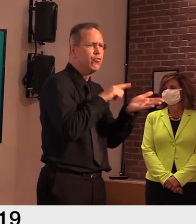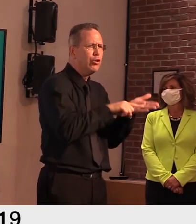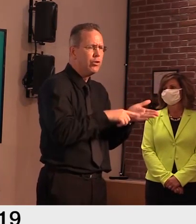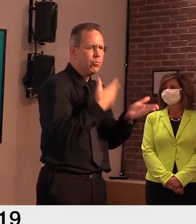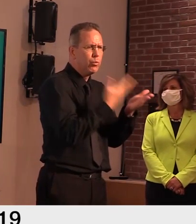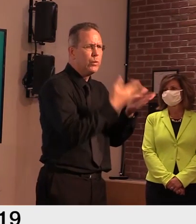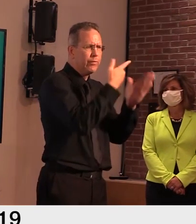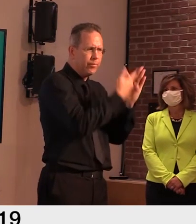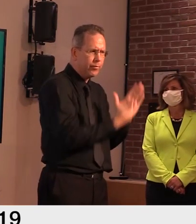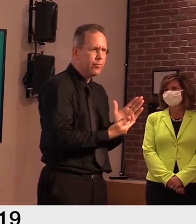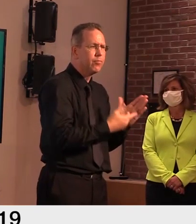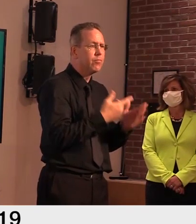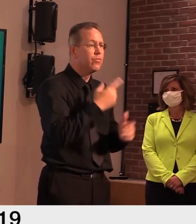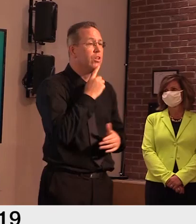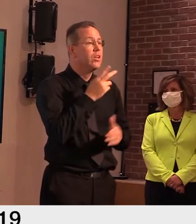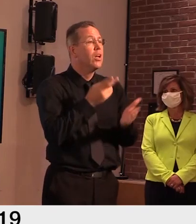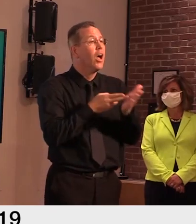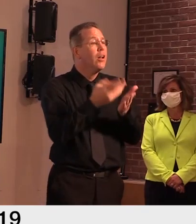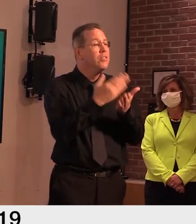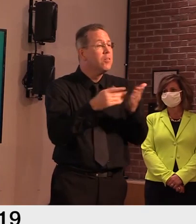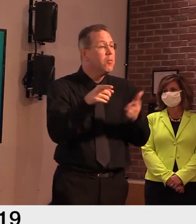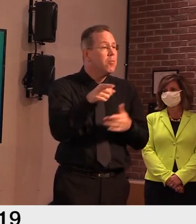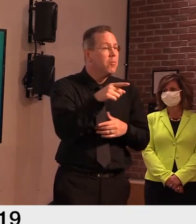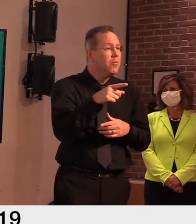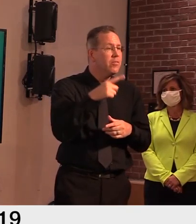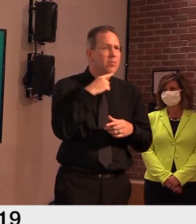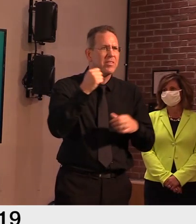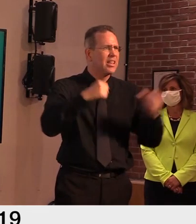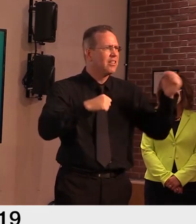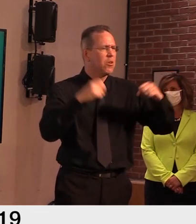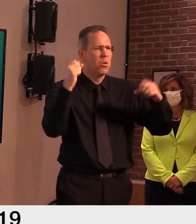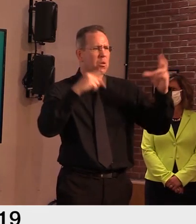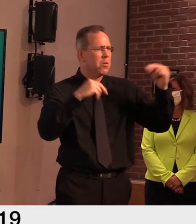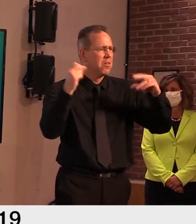contract. Right, so is it protective?